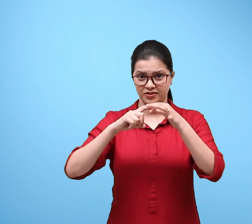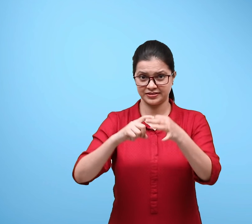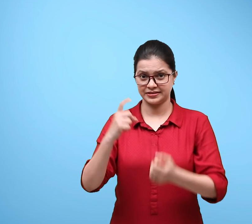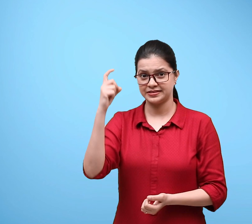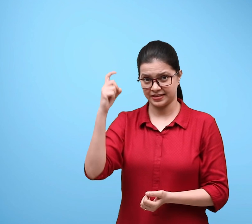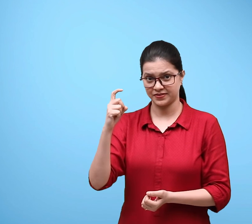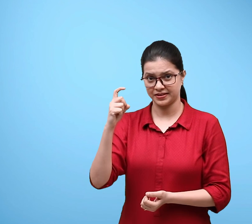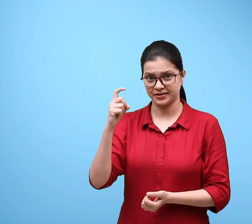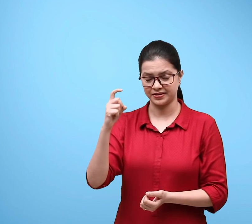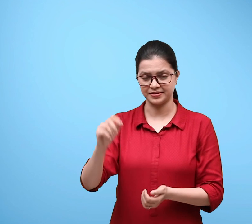7.